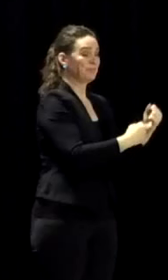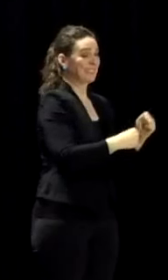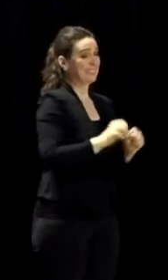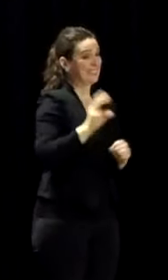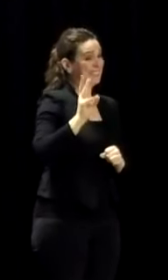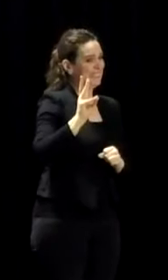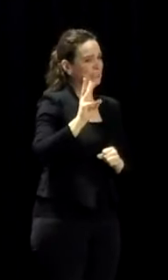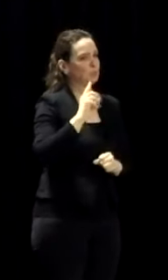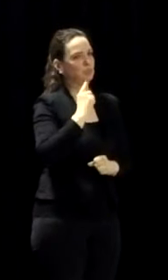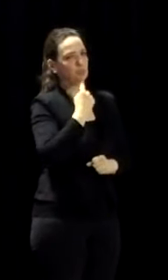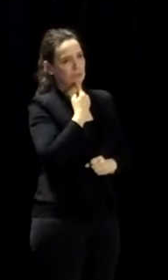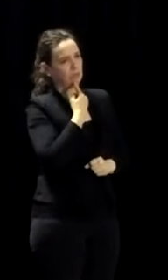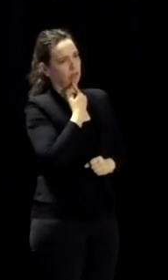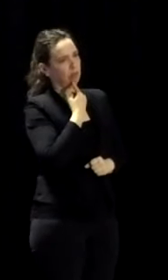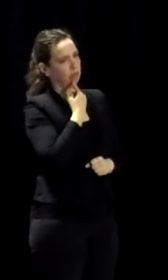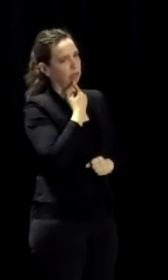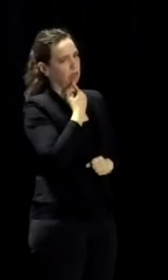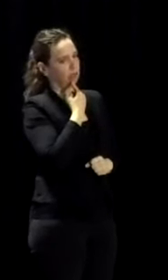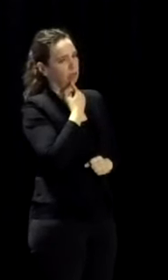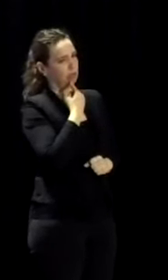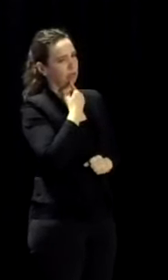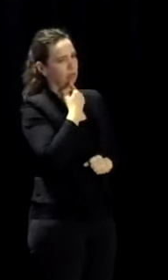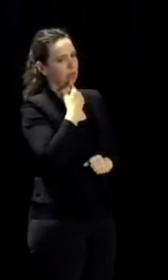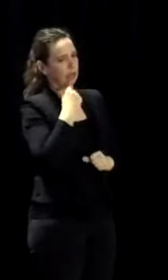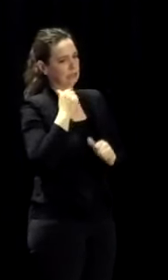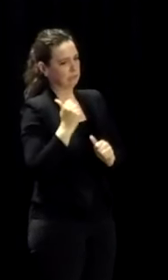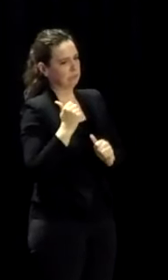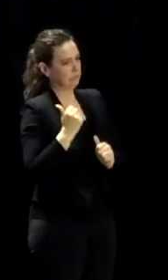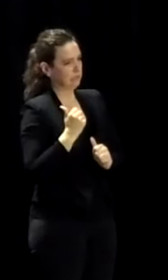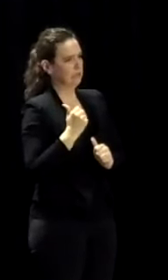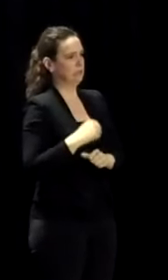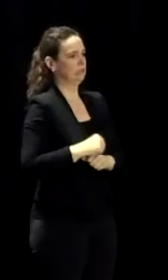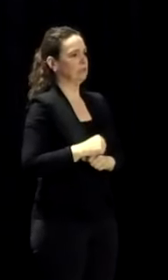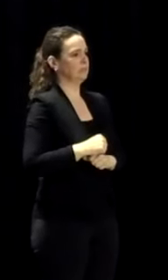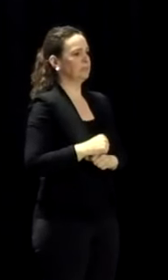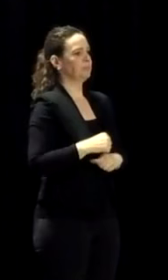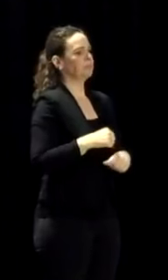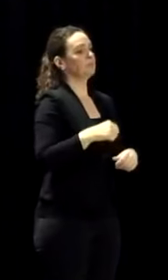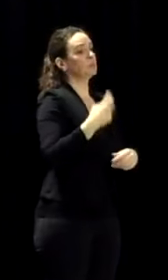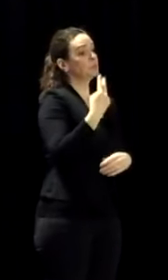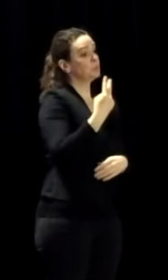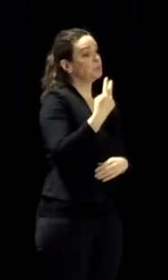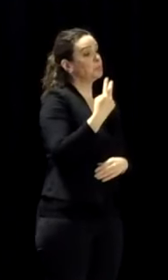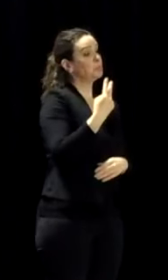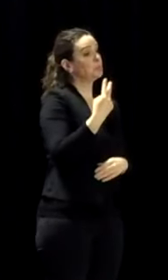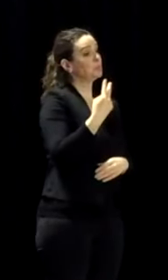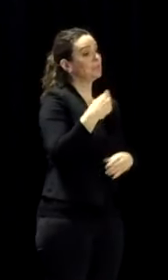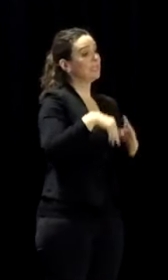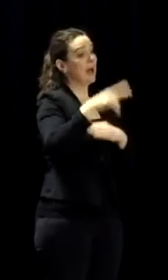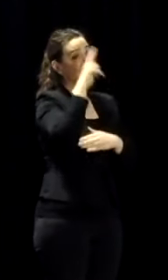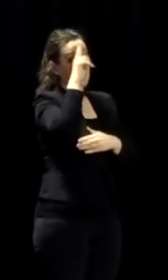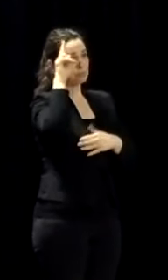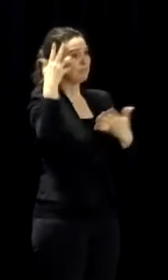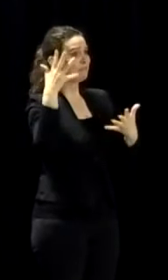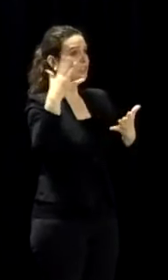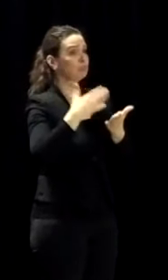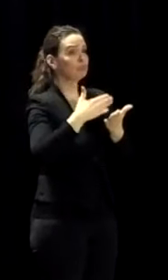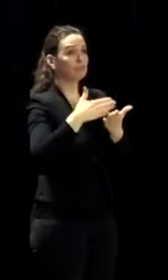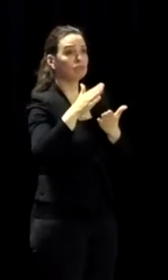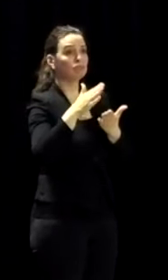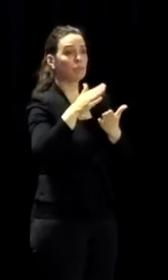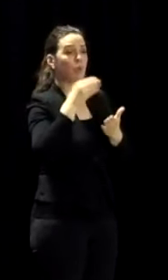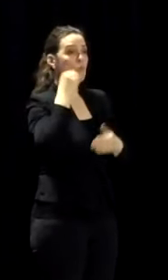condition. We've had 2 people who have been in the hospital but have been discharged, and now they're back home. That does not mean that they